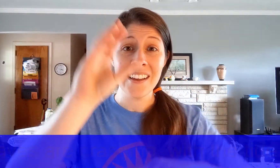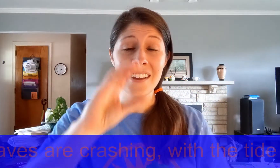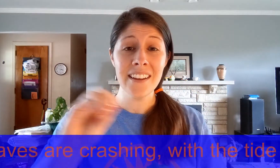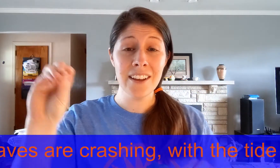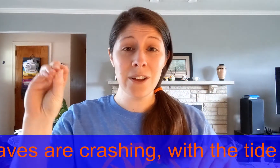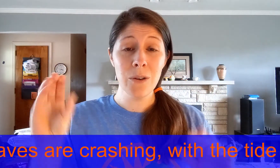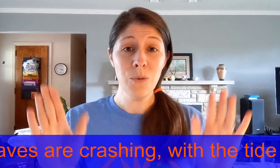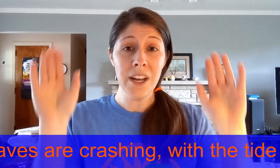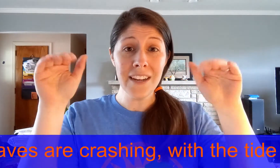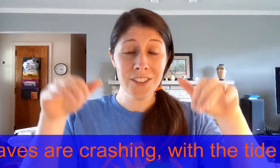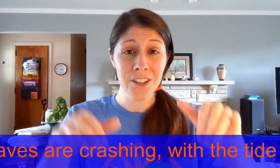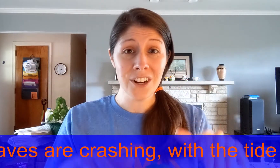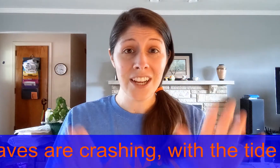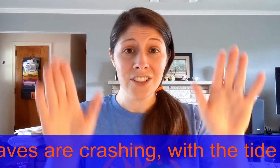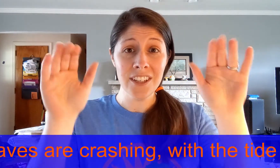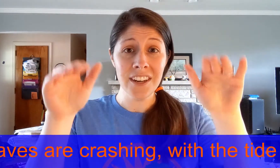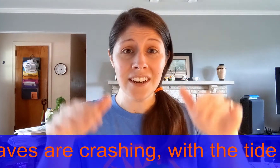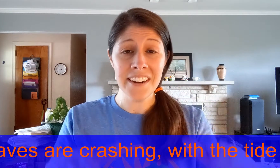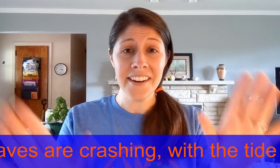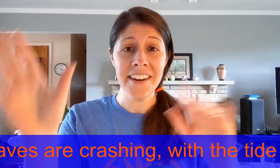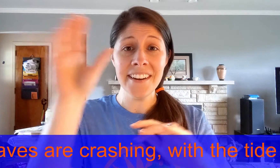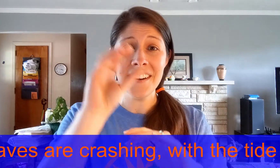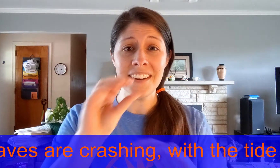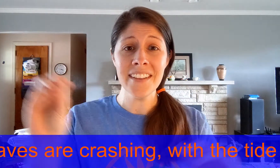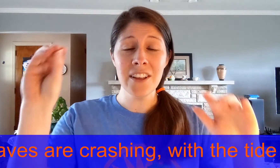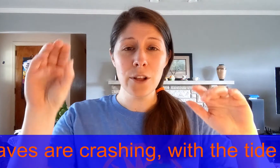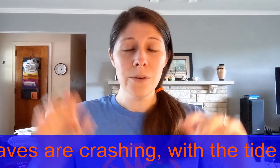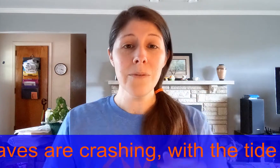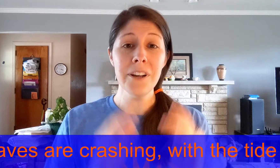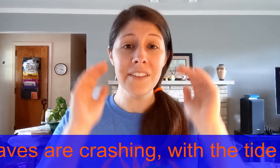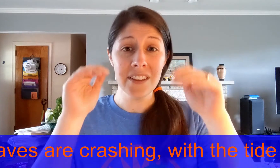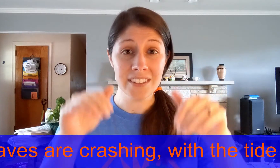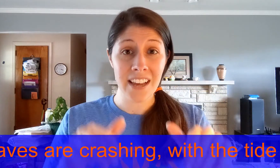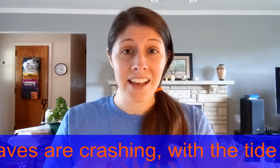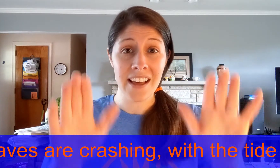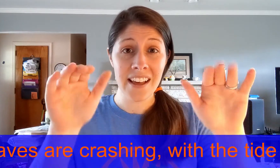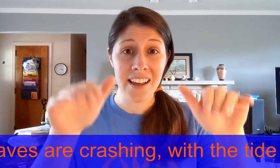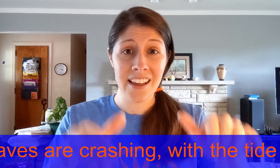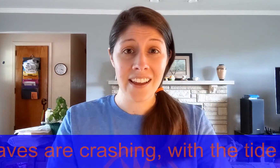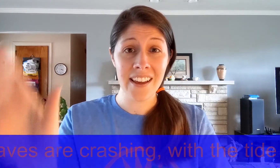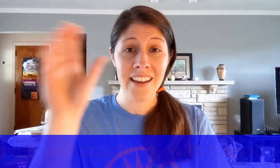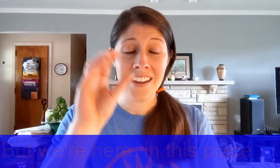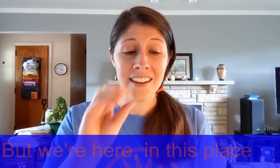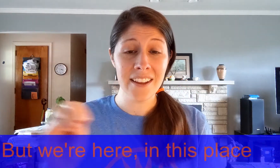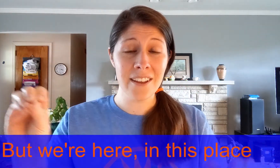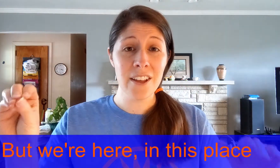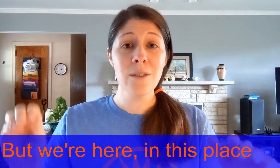outside, waves are crashing with the tide,